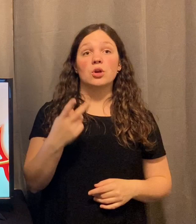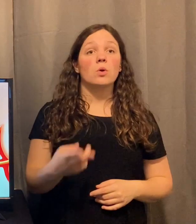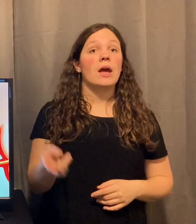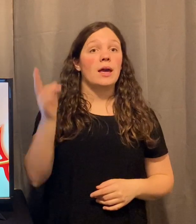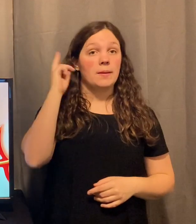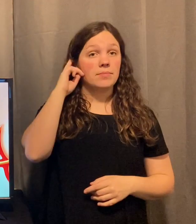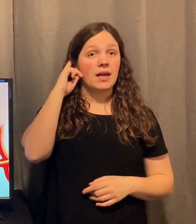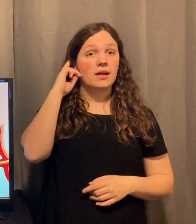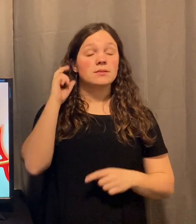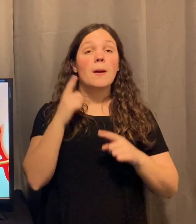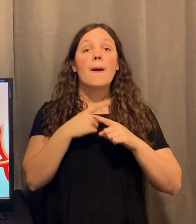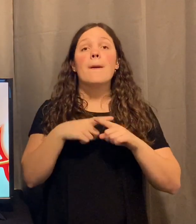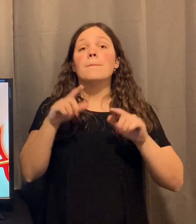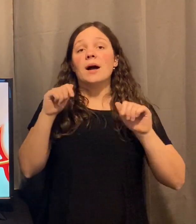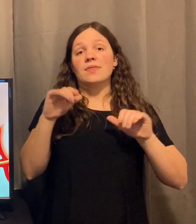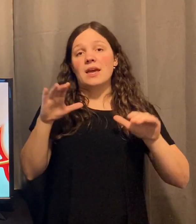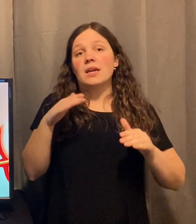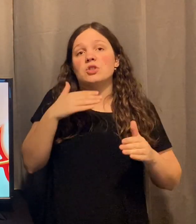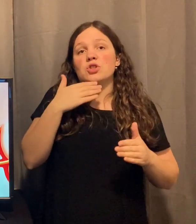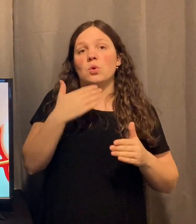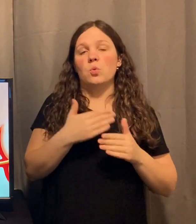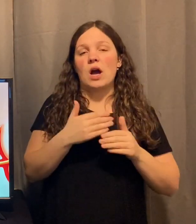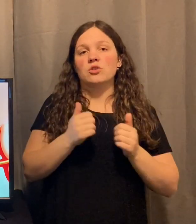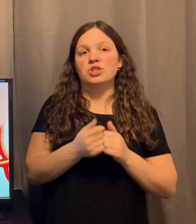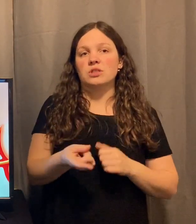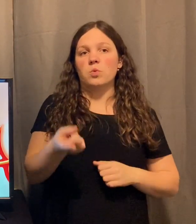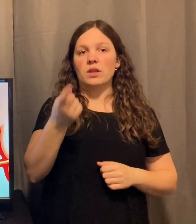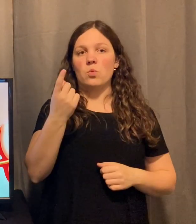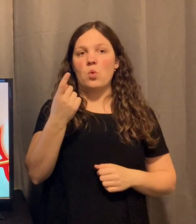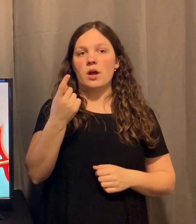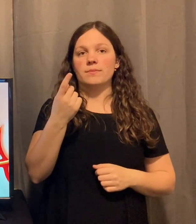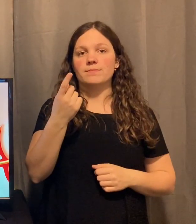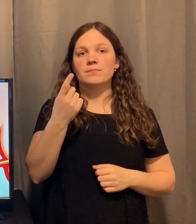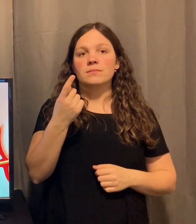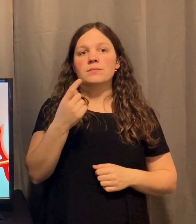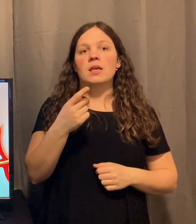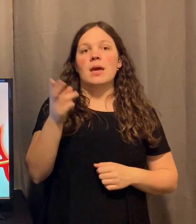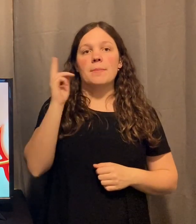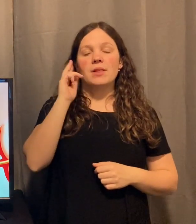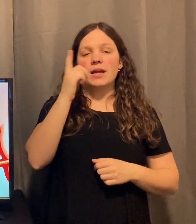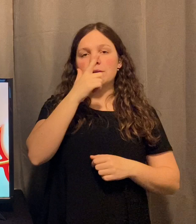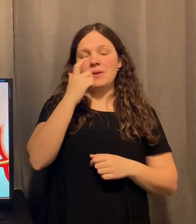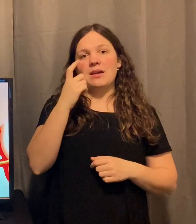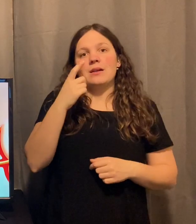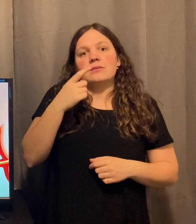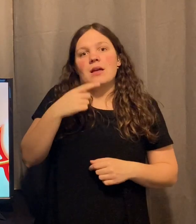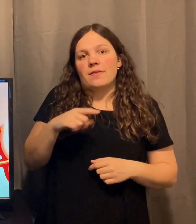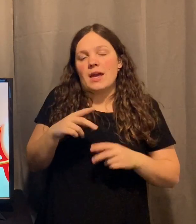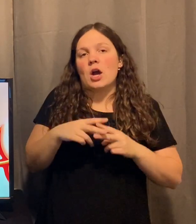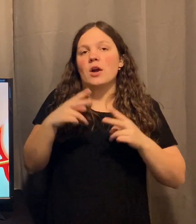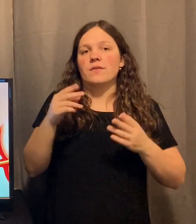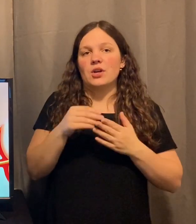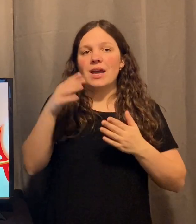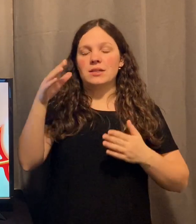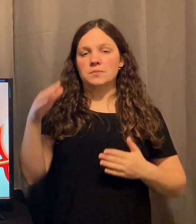2 implants, but they can do well just with 1 implant because they are very